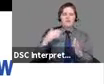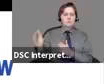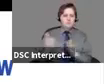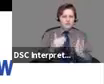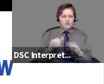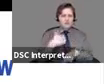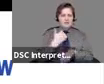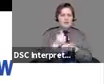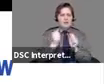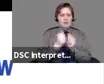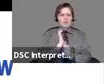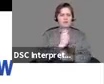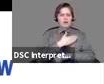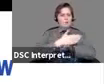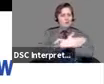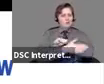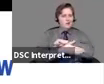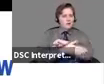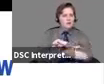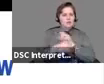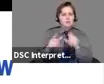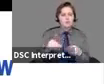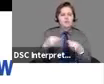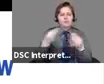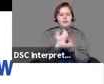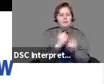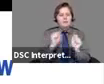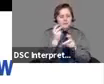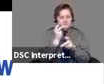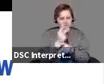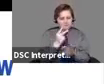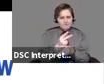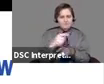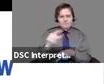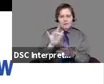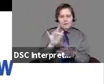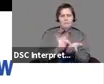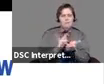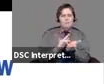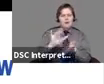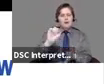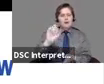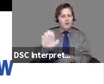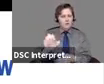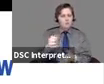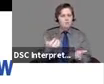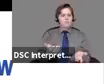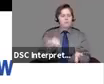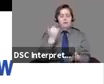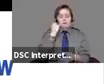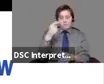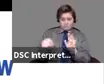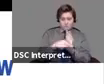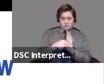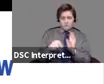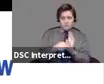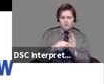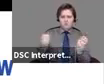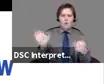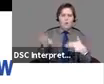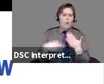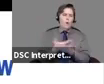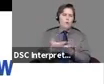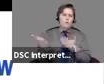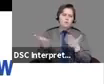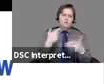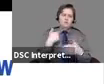have with our county to provide safe care as well as medical care. And if you are negative, then all of the services